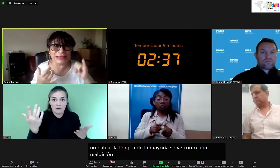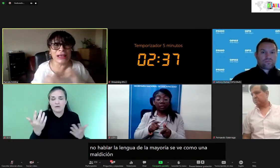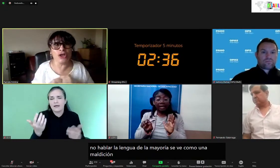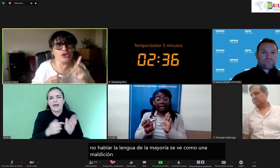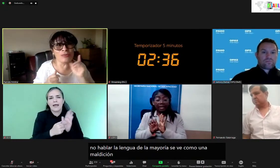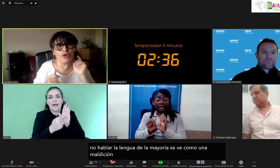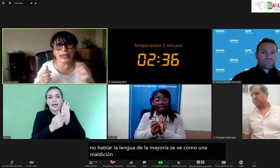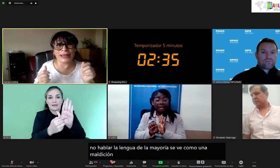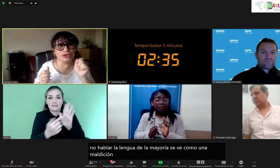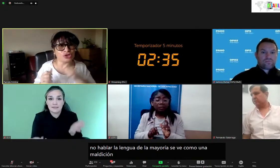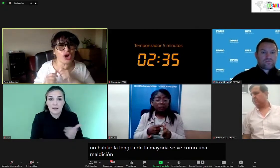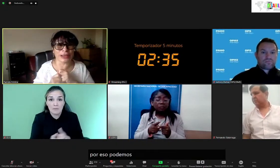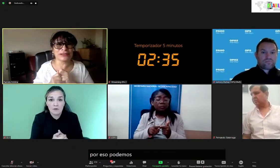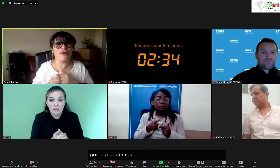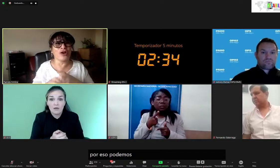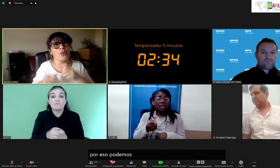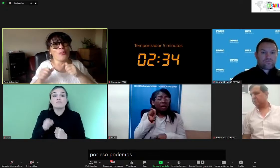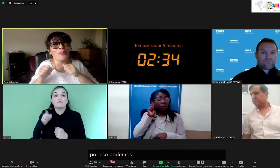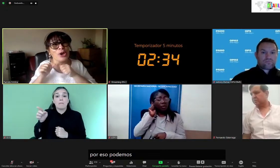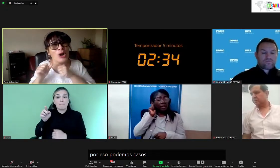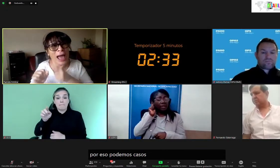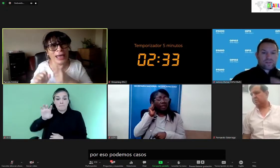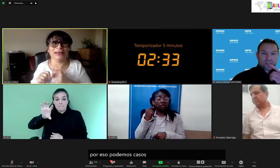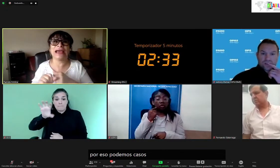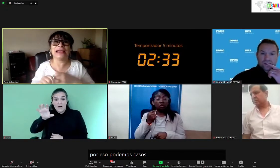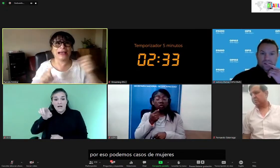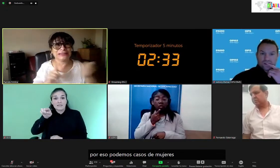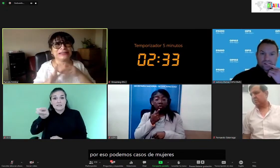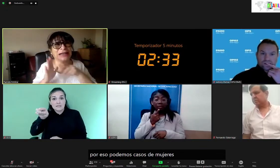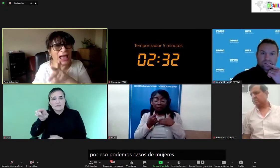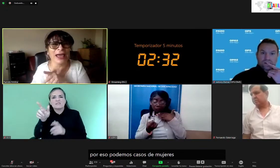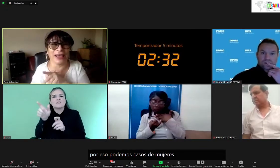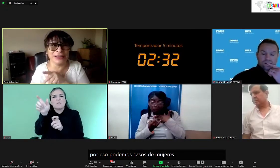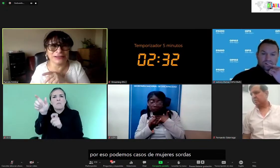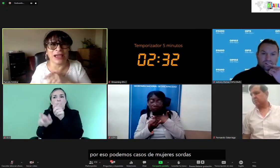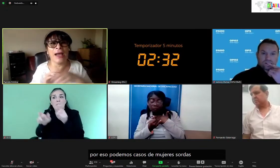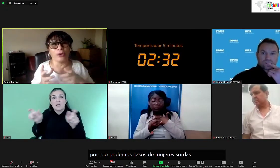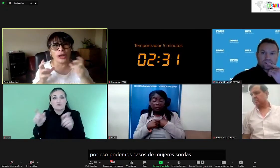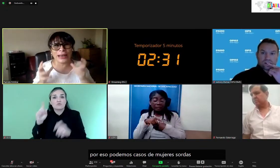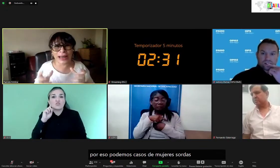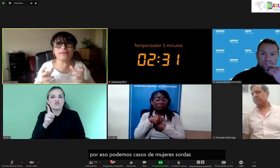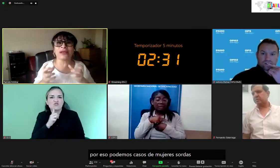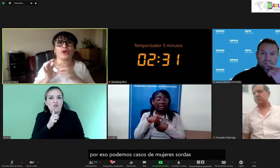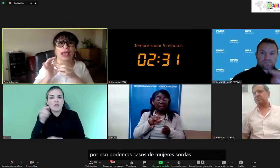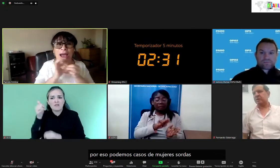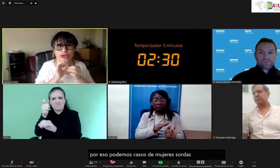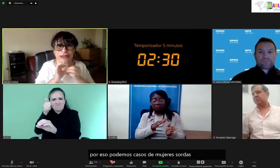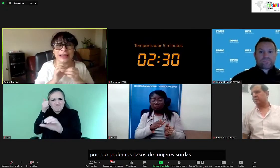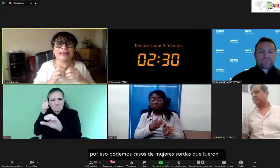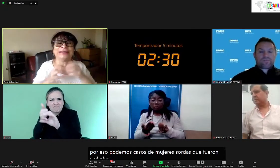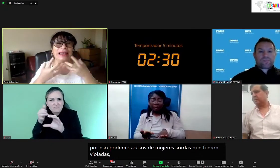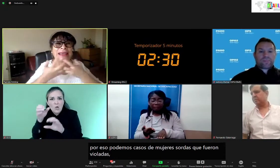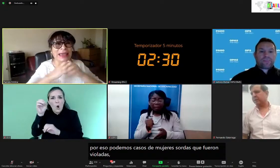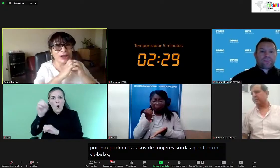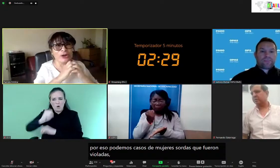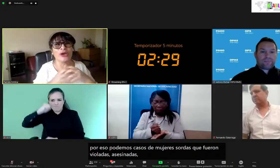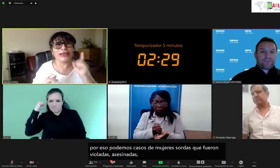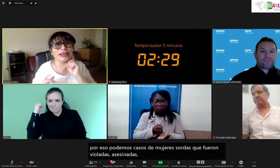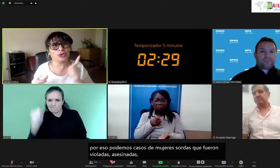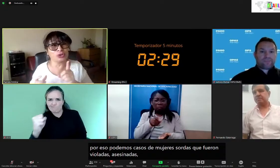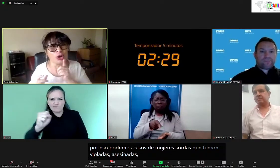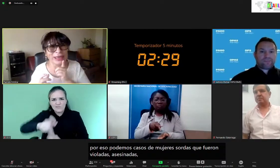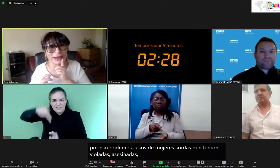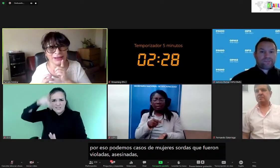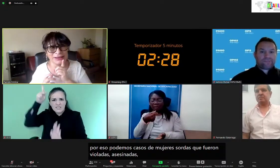we have cases where deaf women had been raped and murdered because